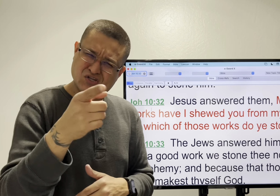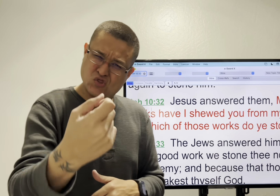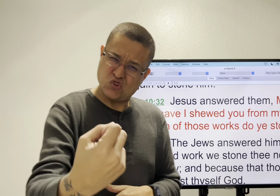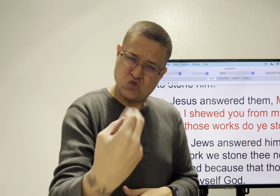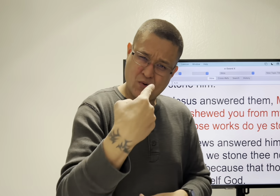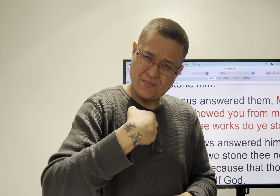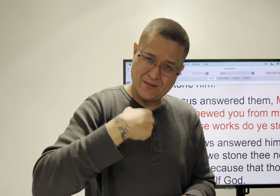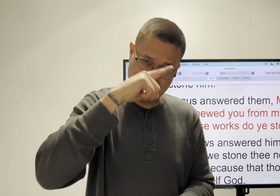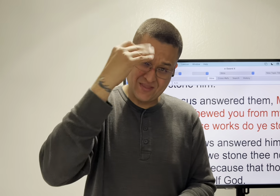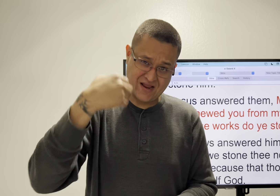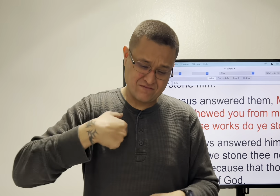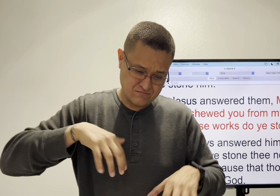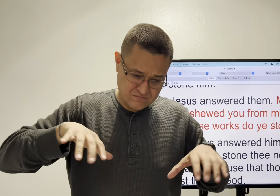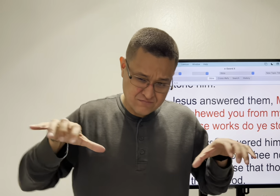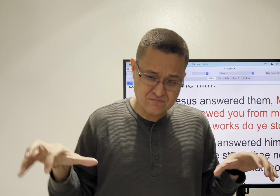me?